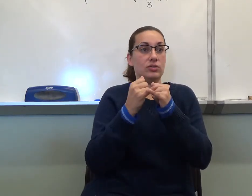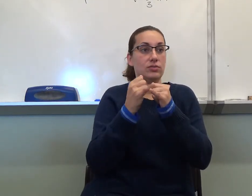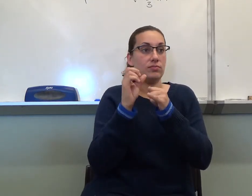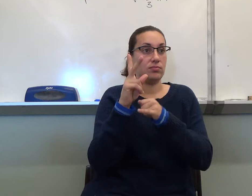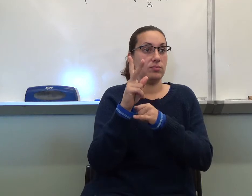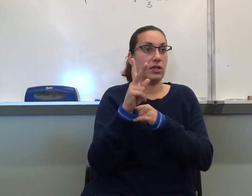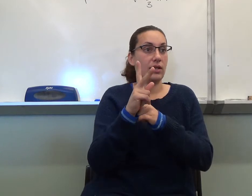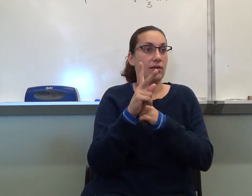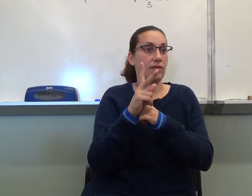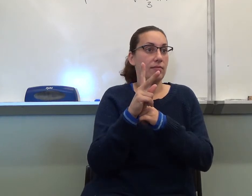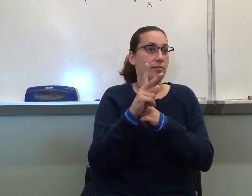Okay.